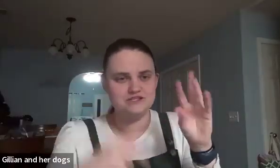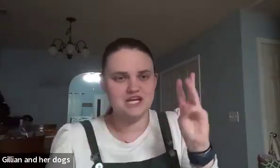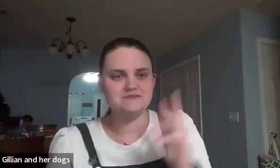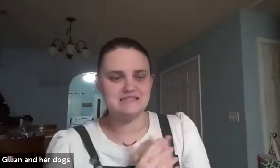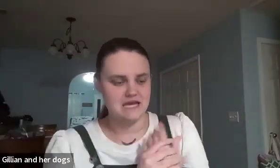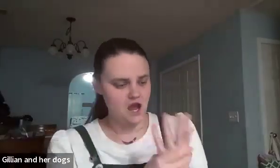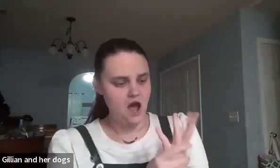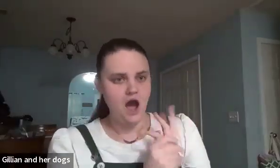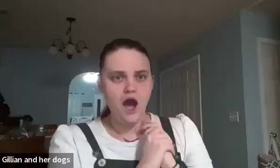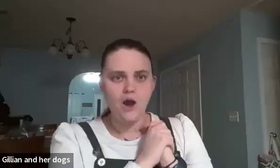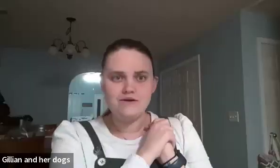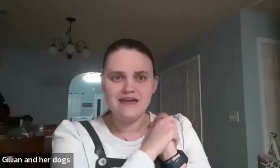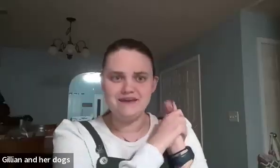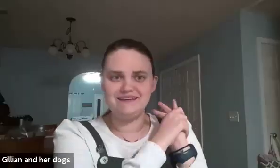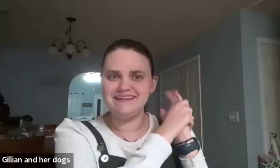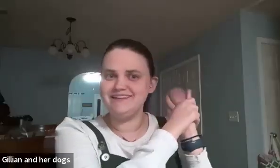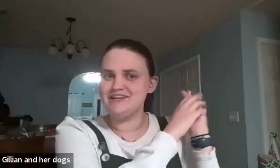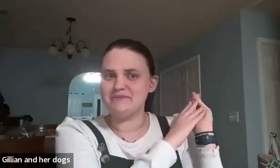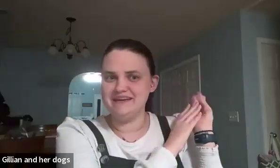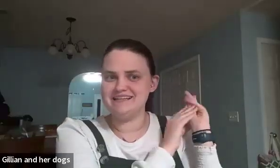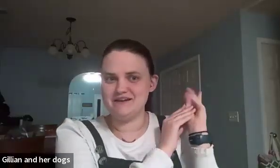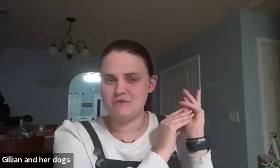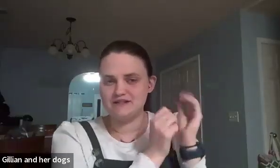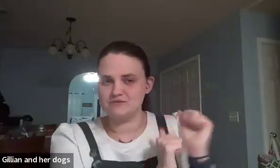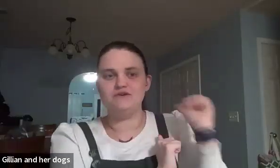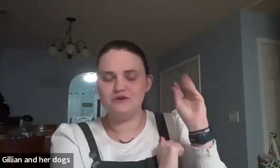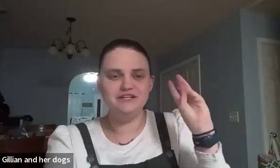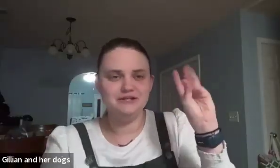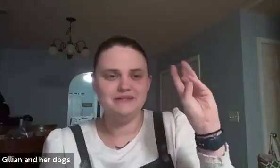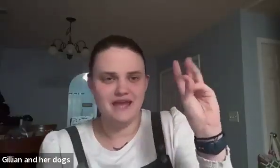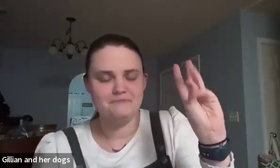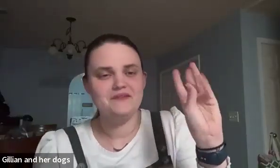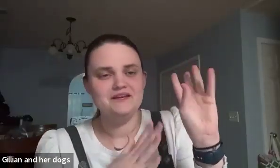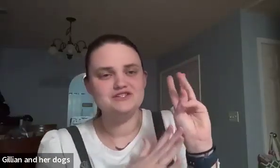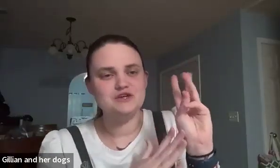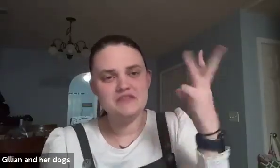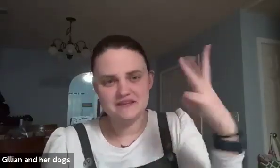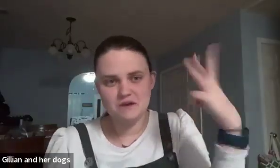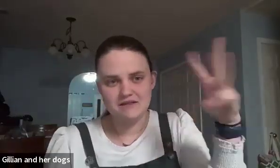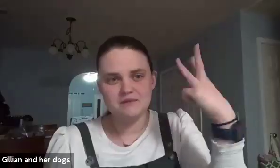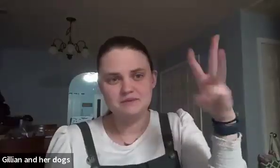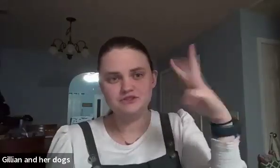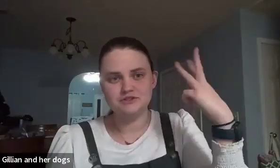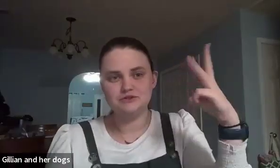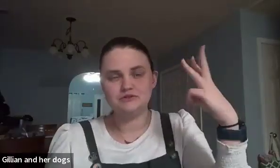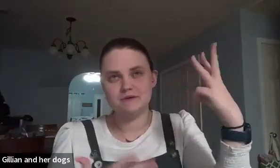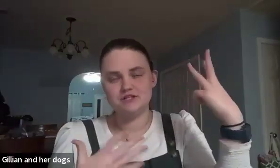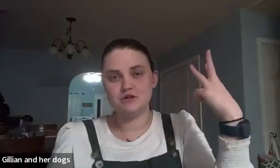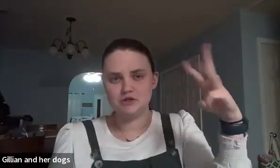weird shapes, it's like, okay, pinky, like your pinky's like about to revolt on you. Yeah. So I think that's why a lot of people do, especially when they're